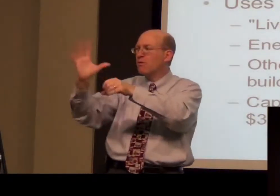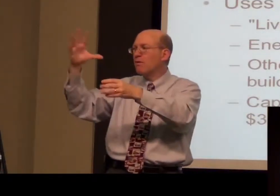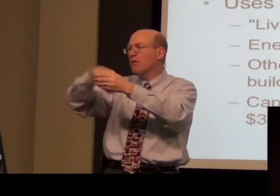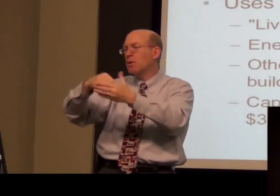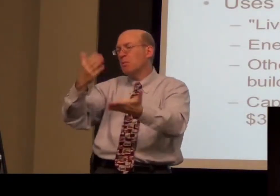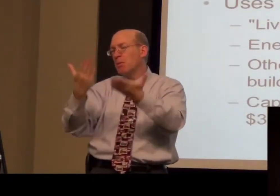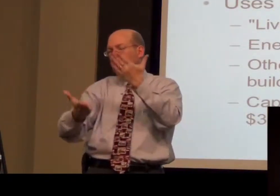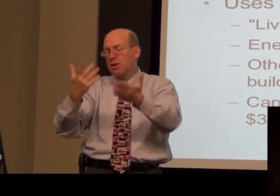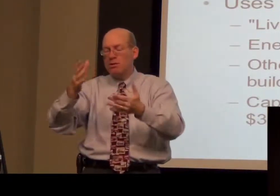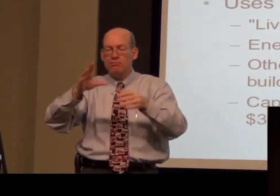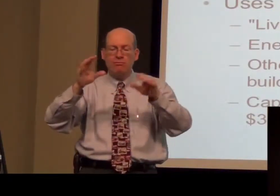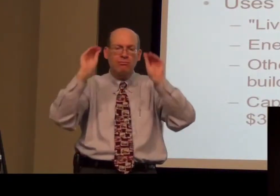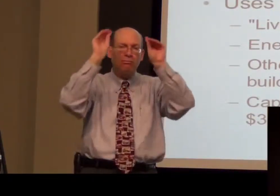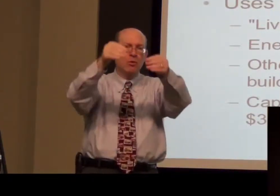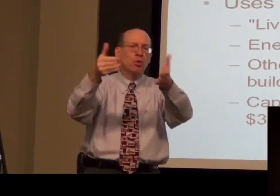on things like